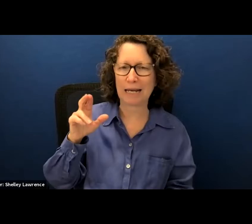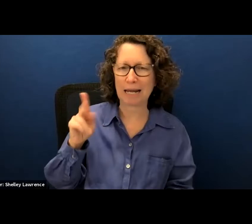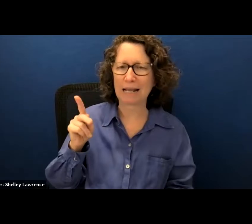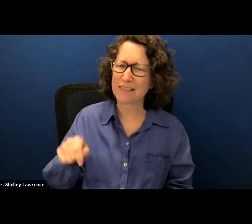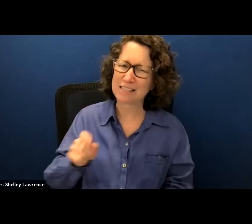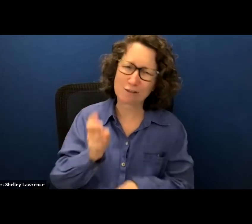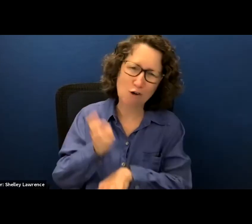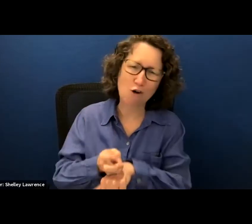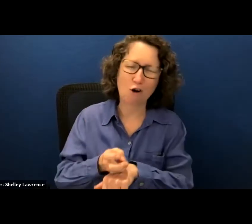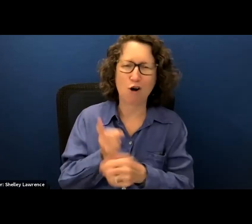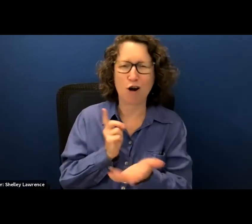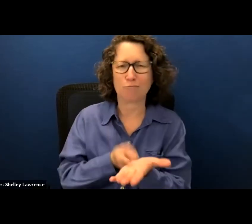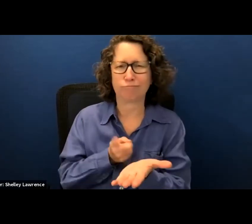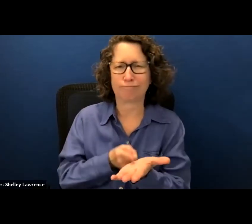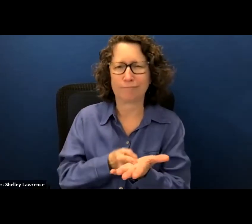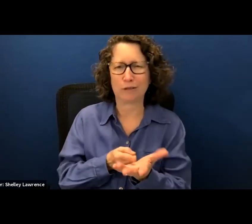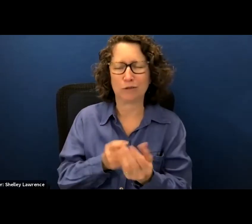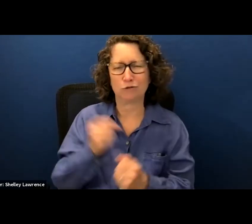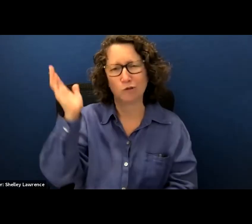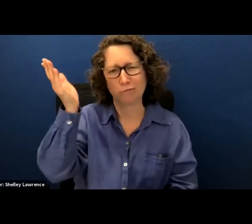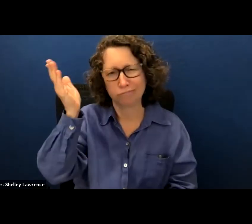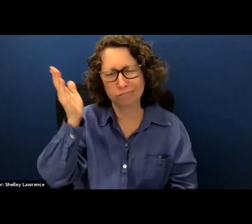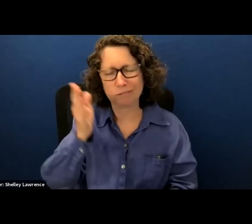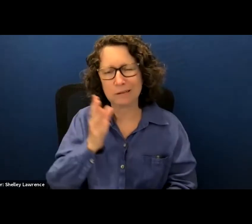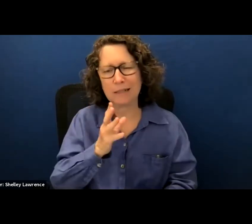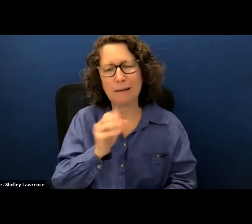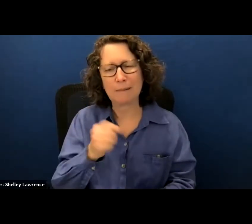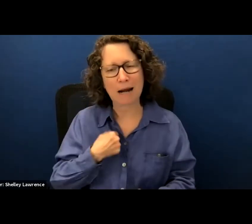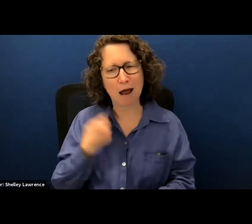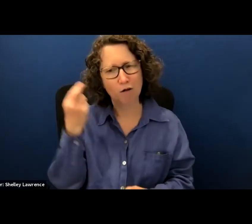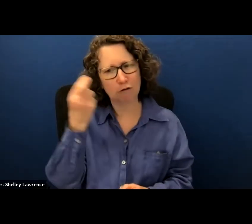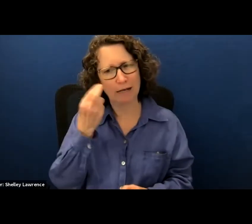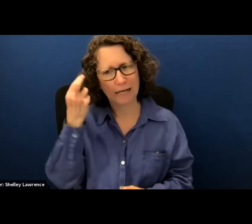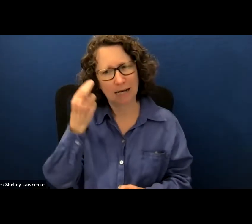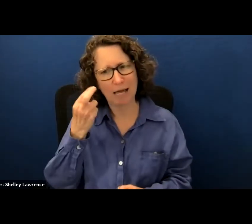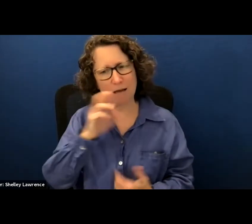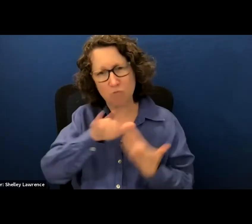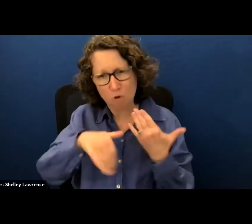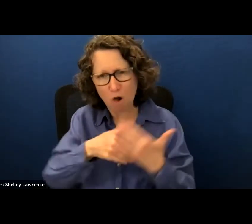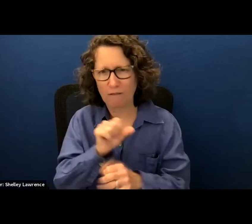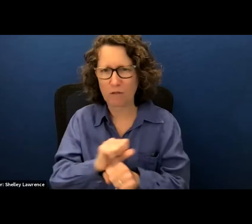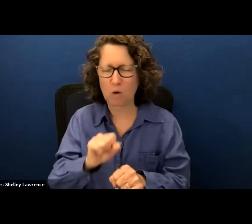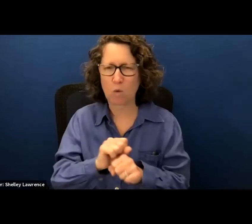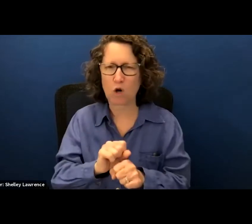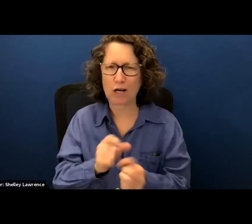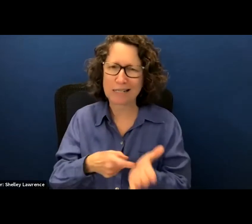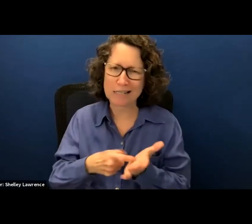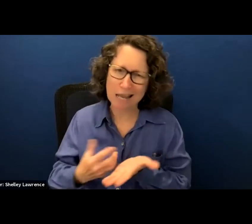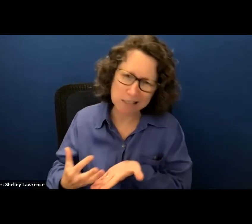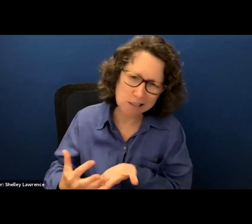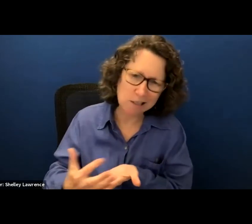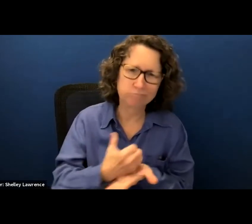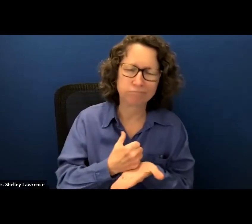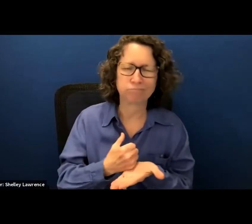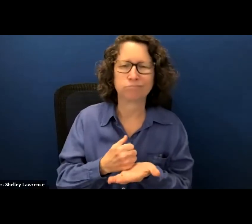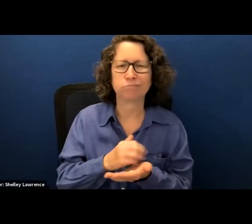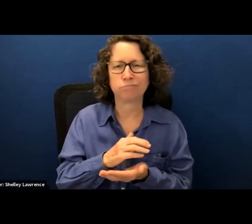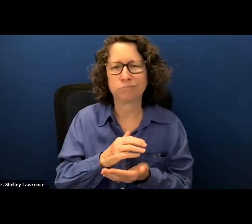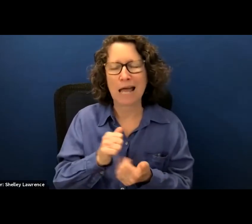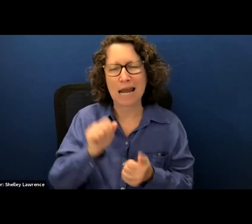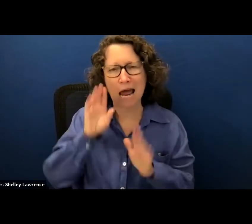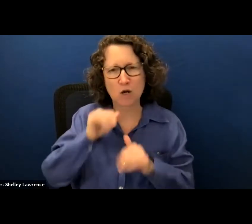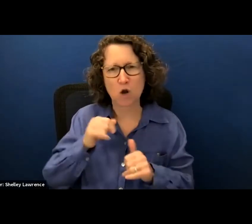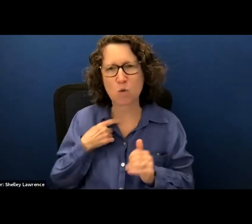difficult subject to present, but I realize all the work that it takes to do behind the scenes, and I know you